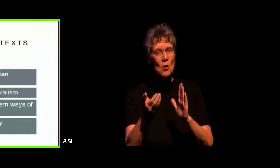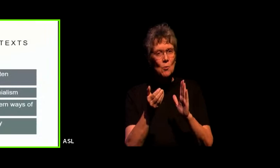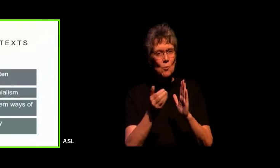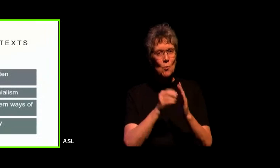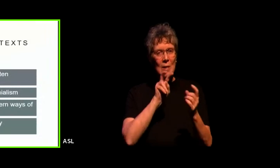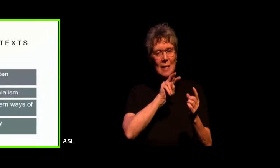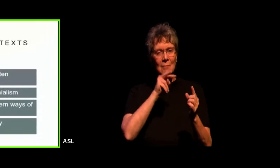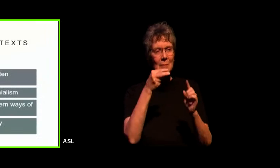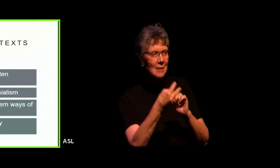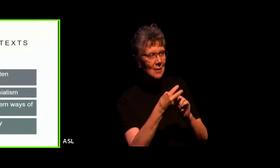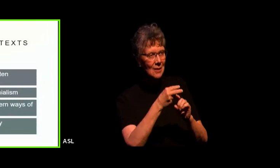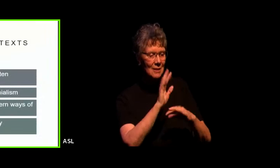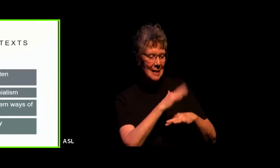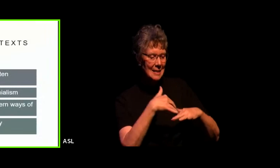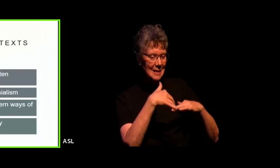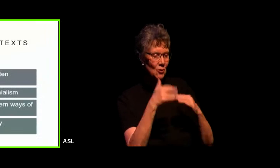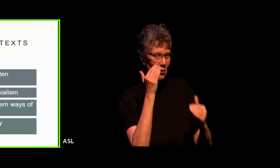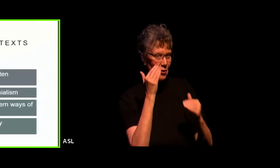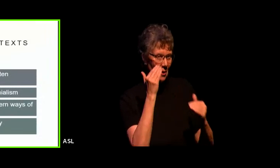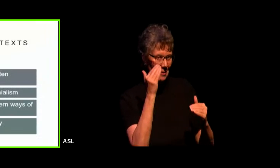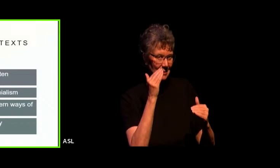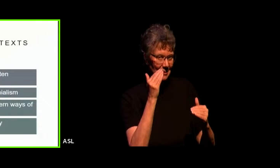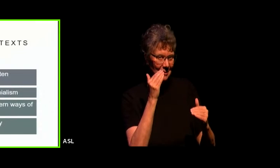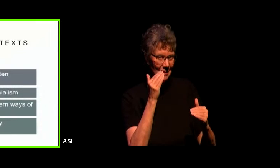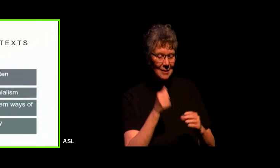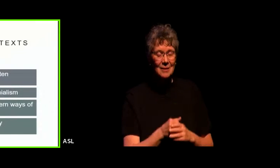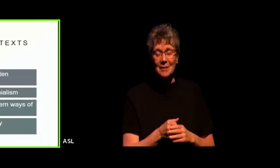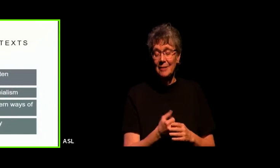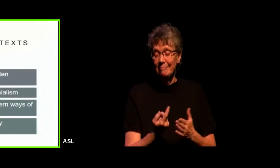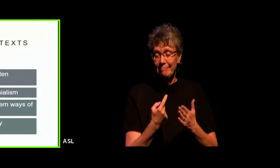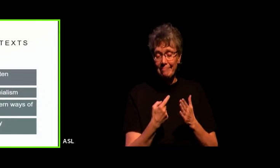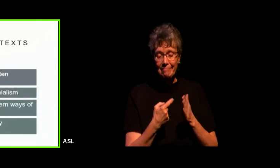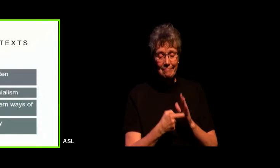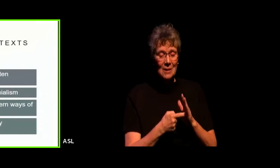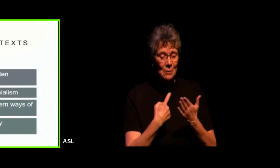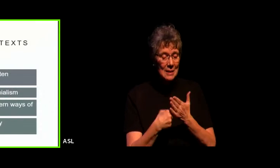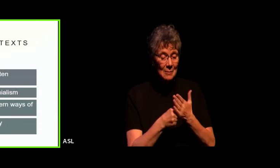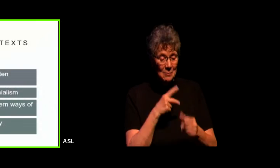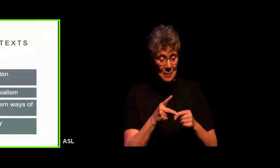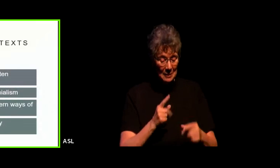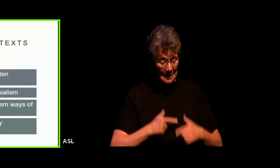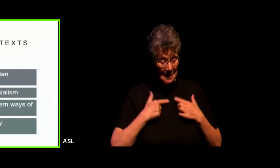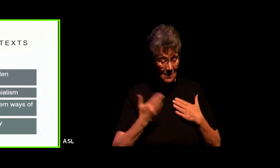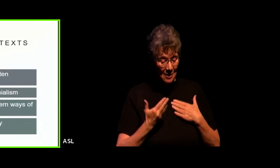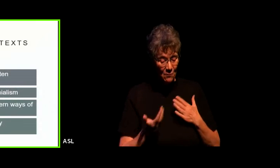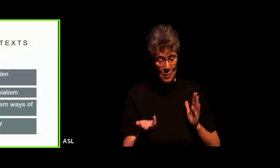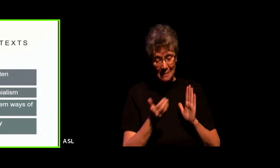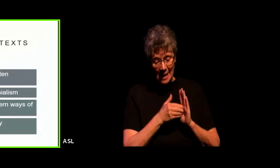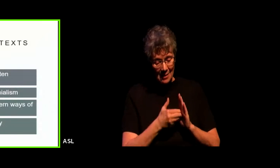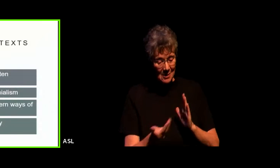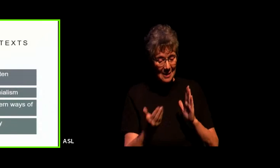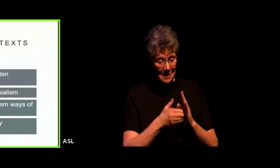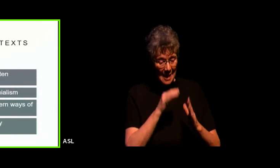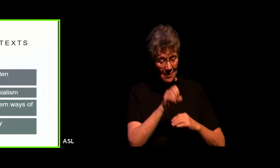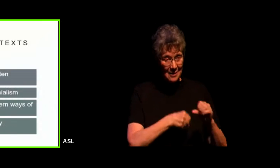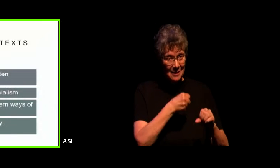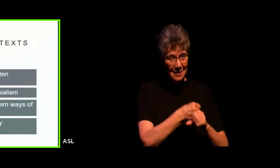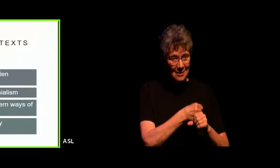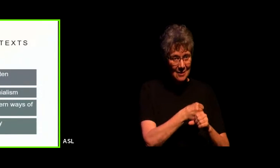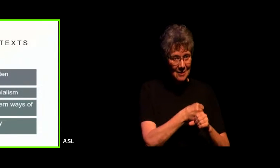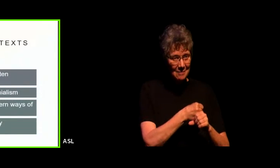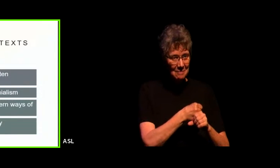archaeology. So when we talk about, people have been in this land for thousands of years, that's not something Indigenous people